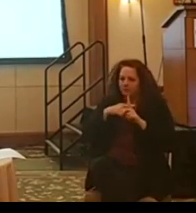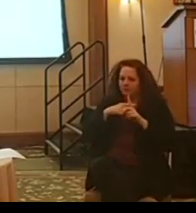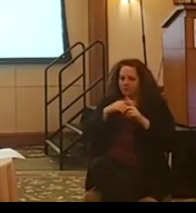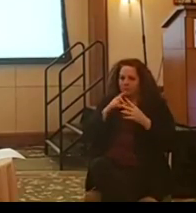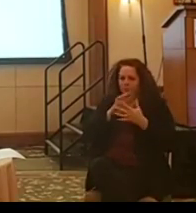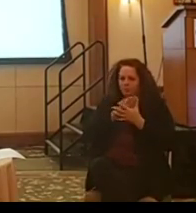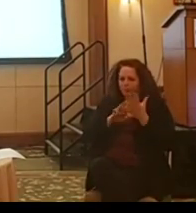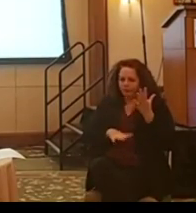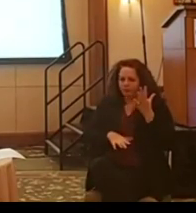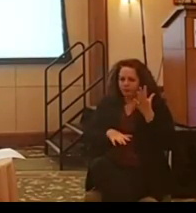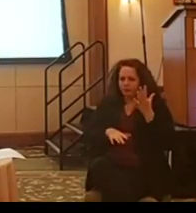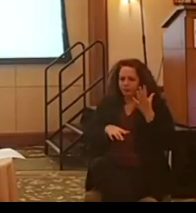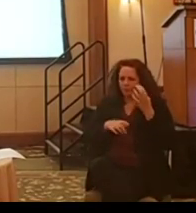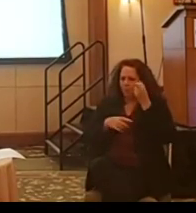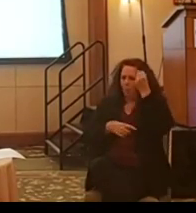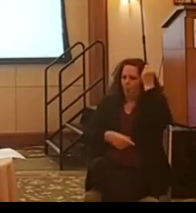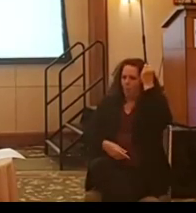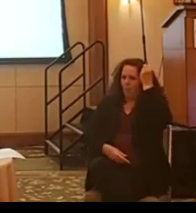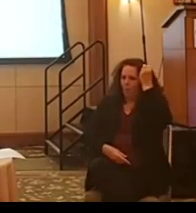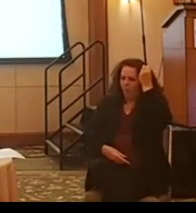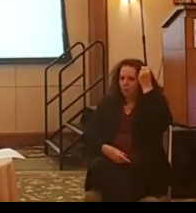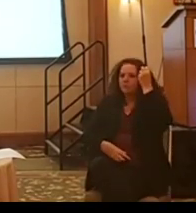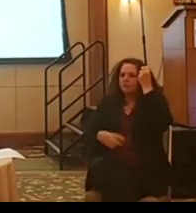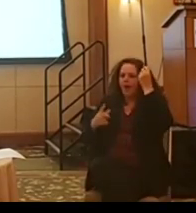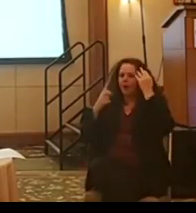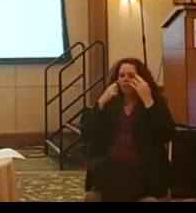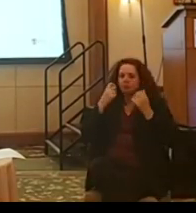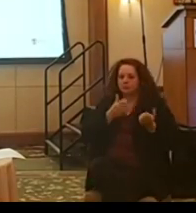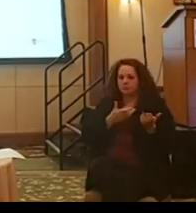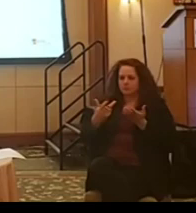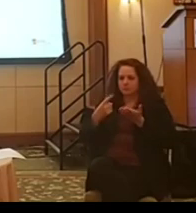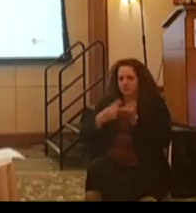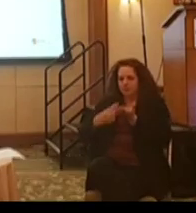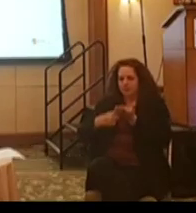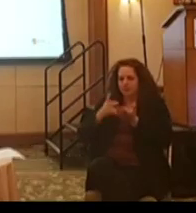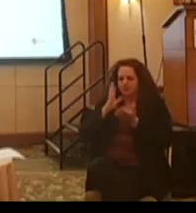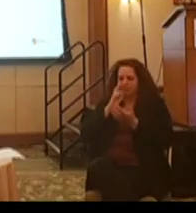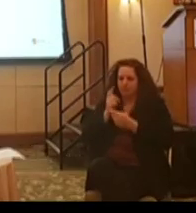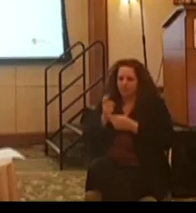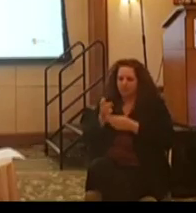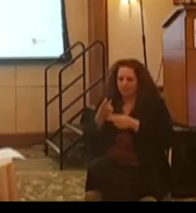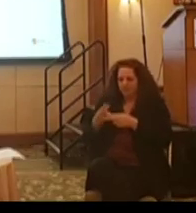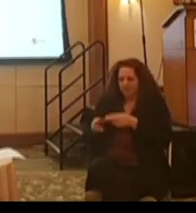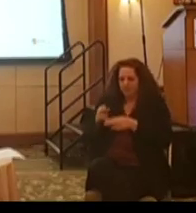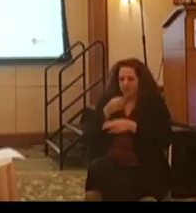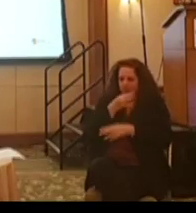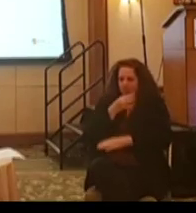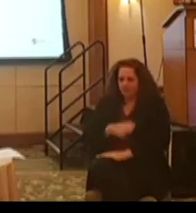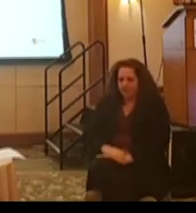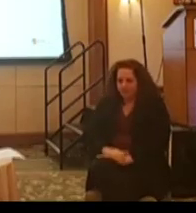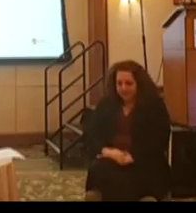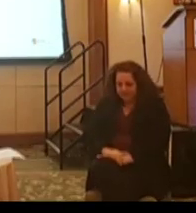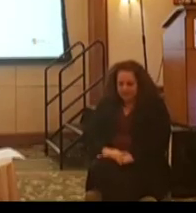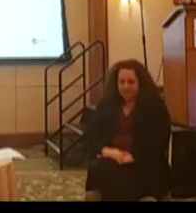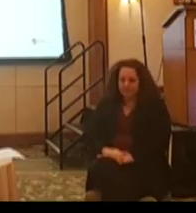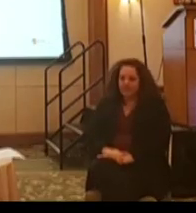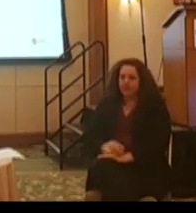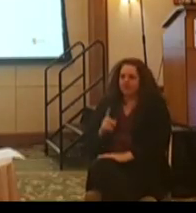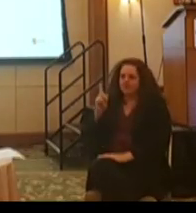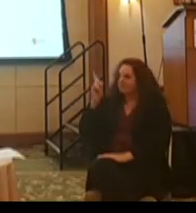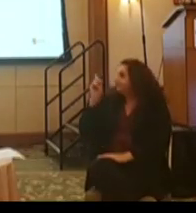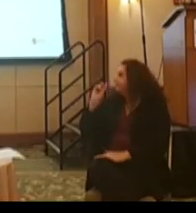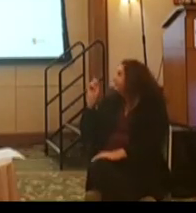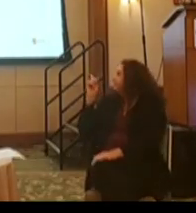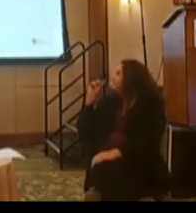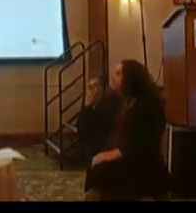things that I want you to kind of bring to the discussion that we're going to have. And so this is kind of the agenda that I put up,